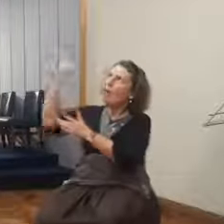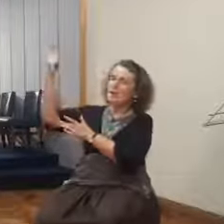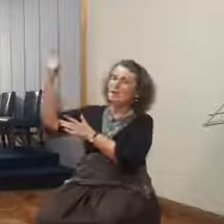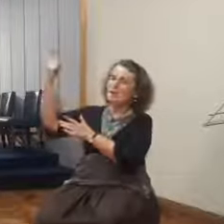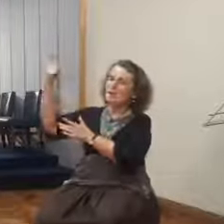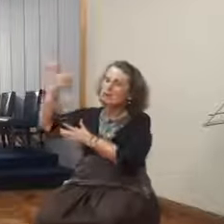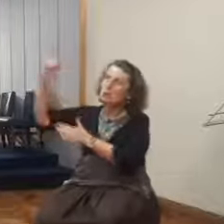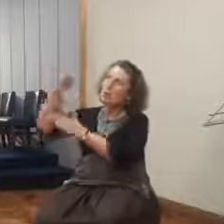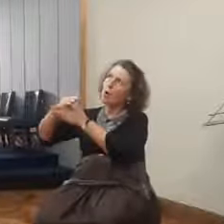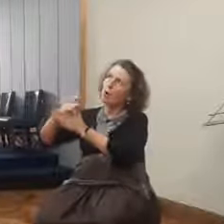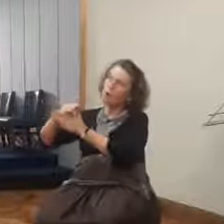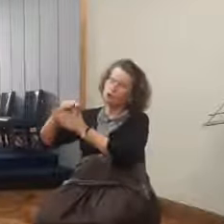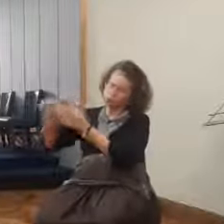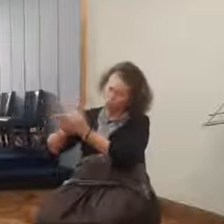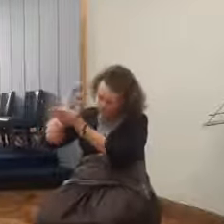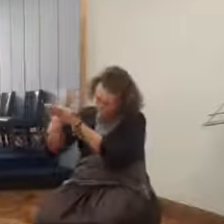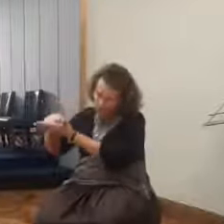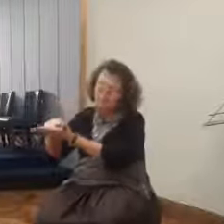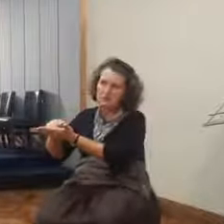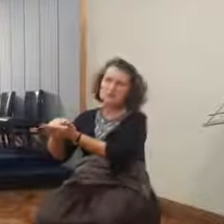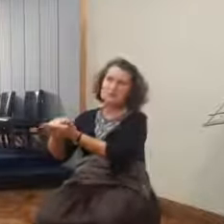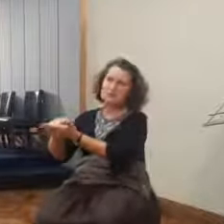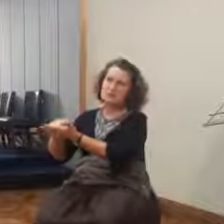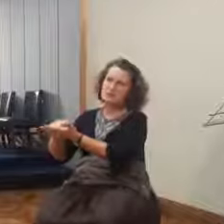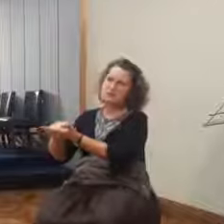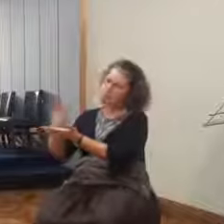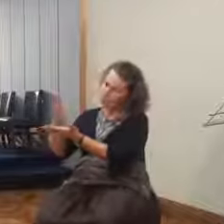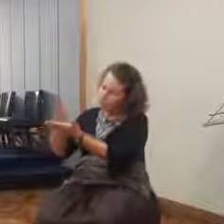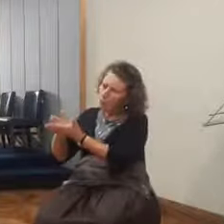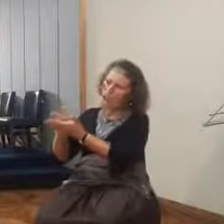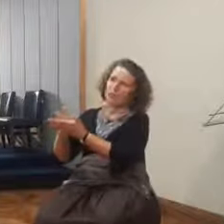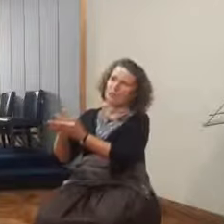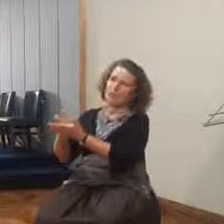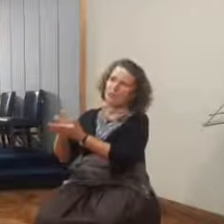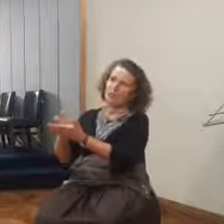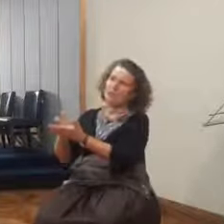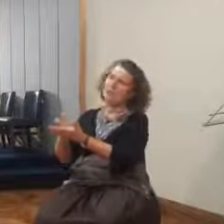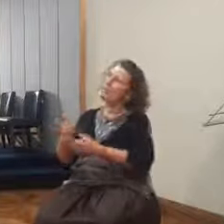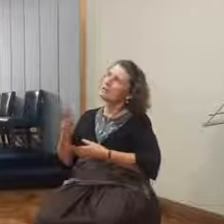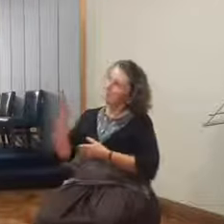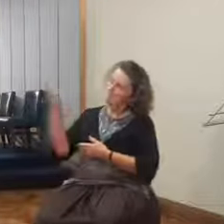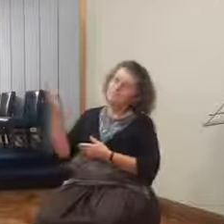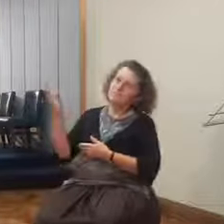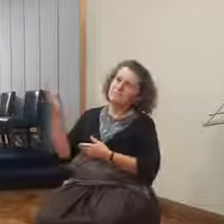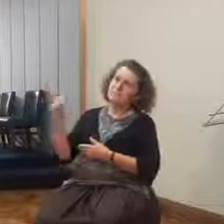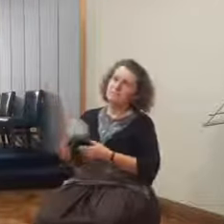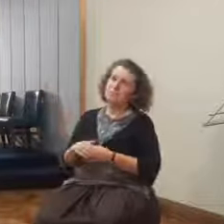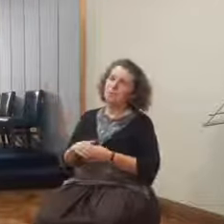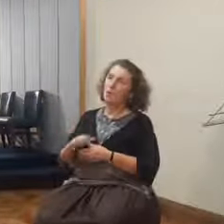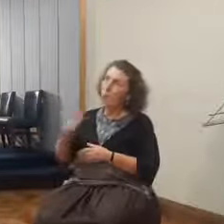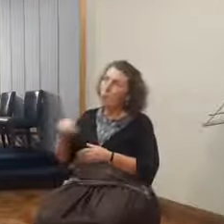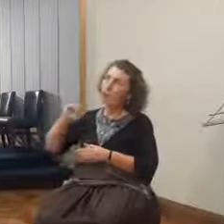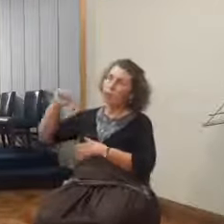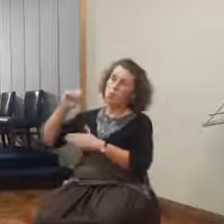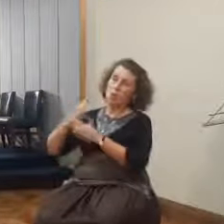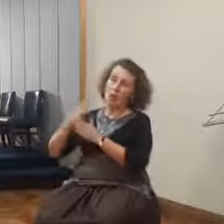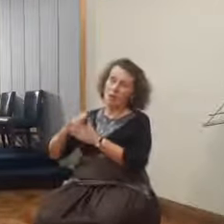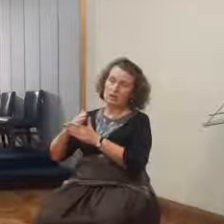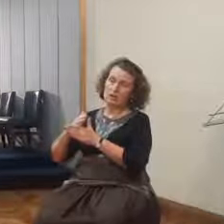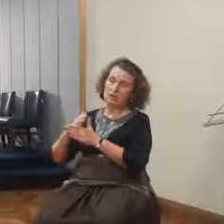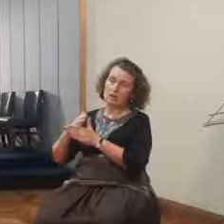Right, straight, just. His word is justice from beginning to end. And all his works are